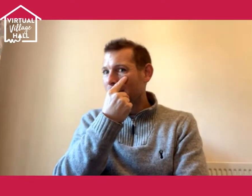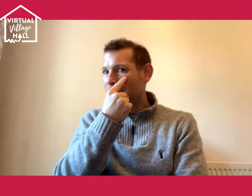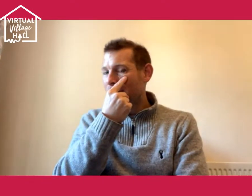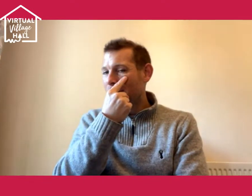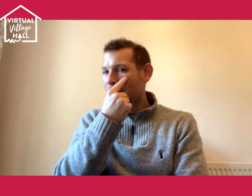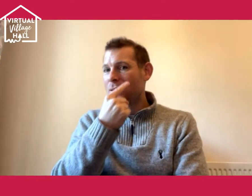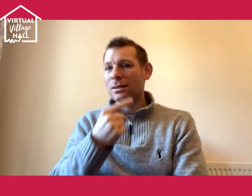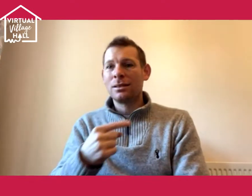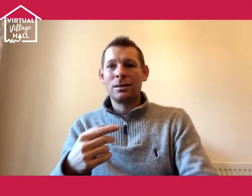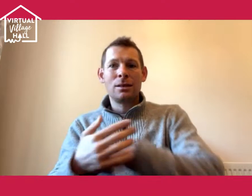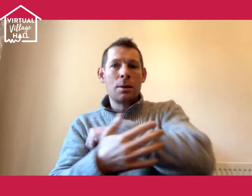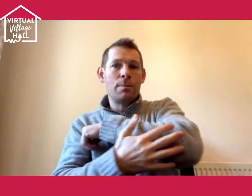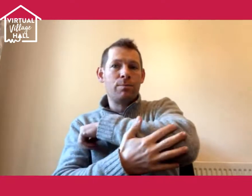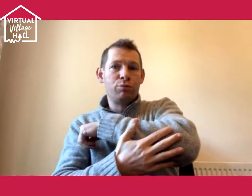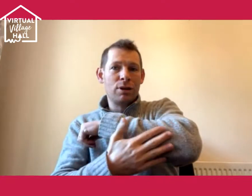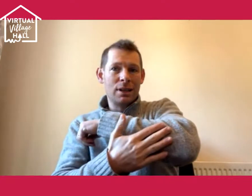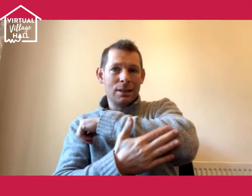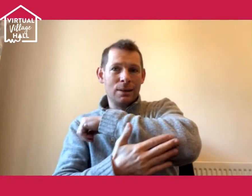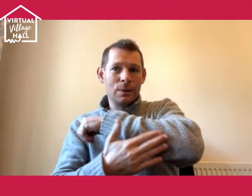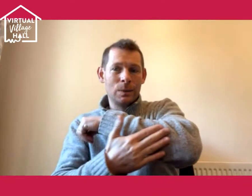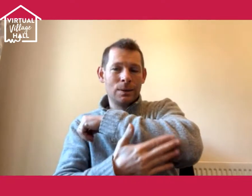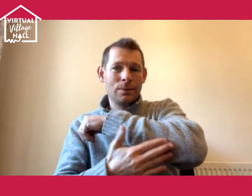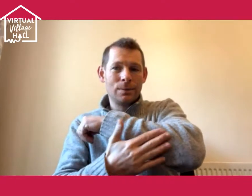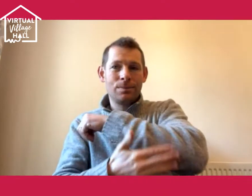Her eyes are brown.